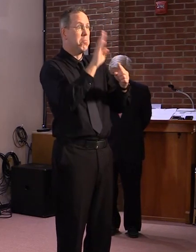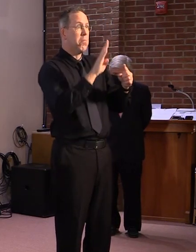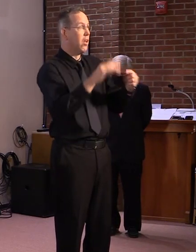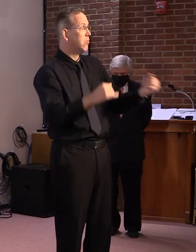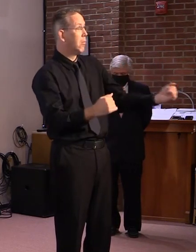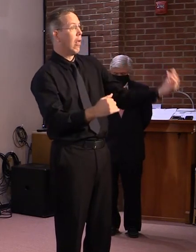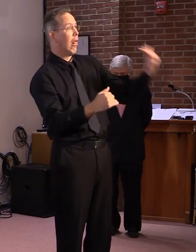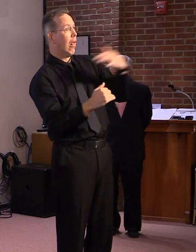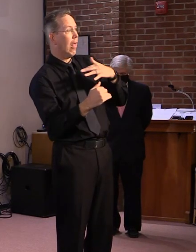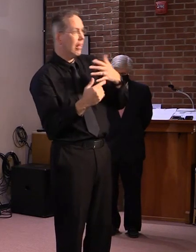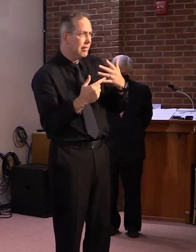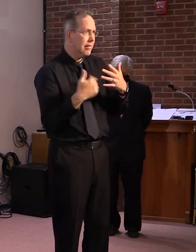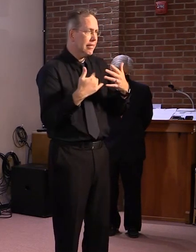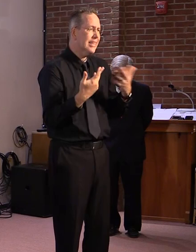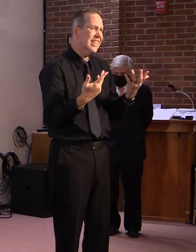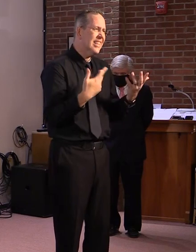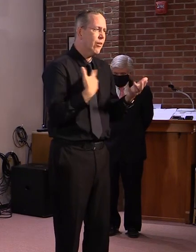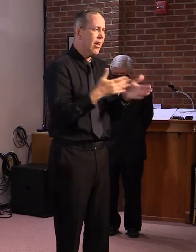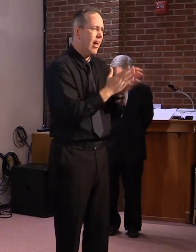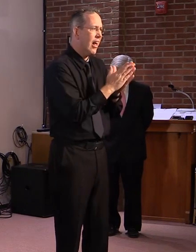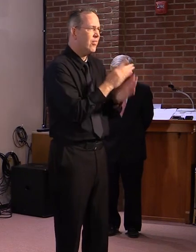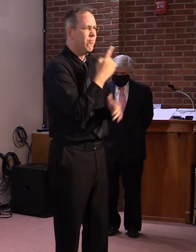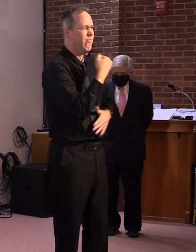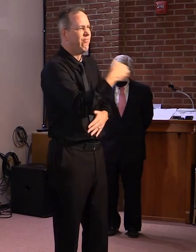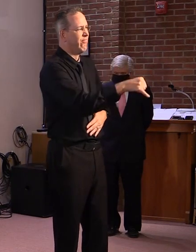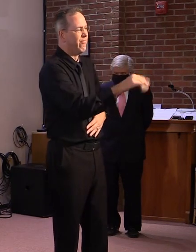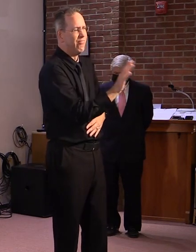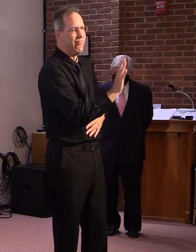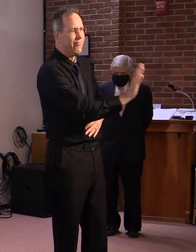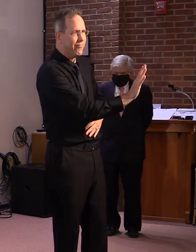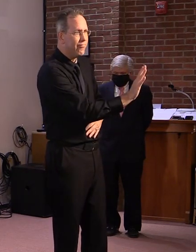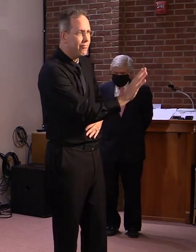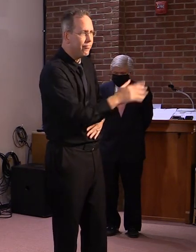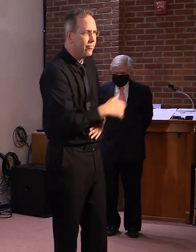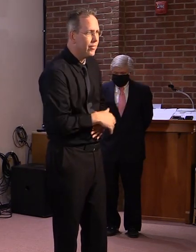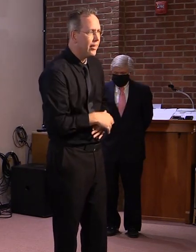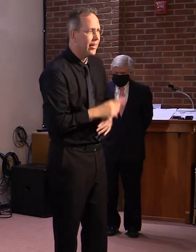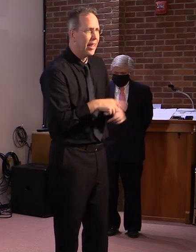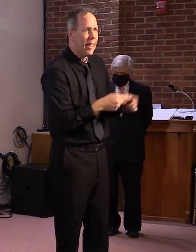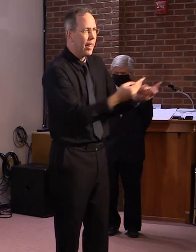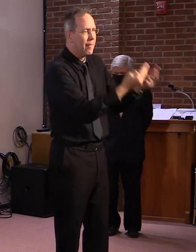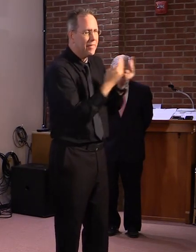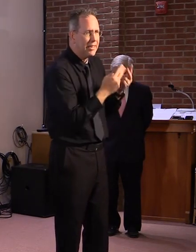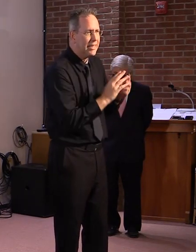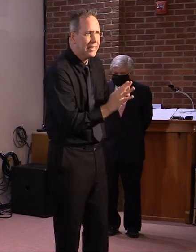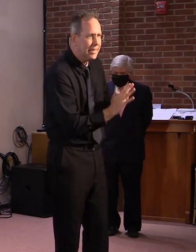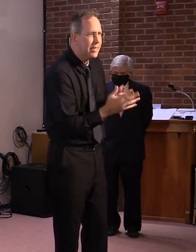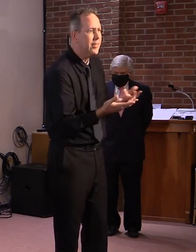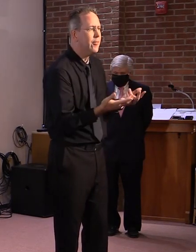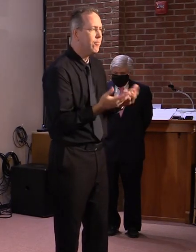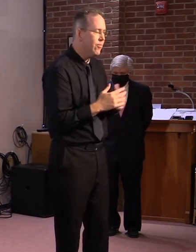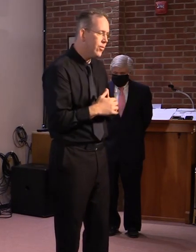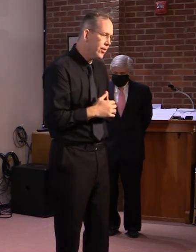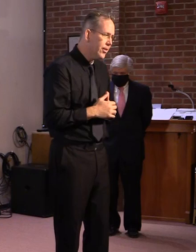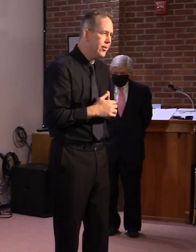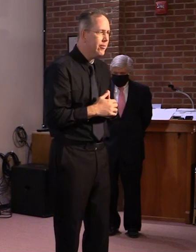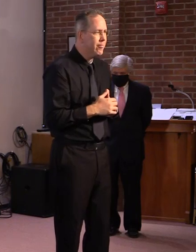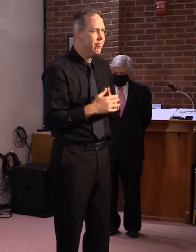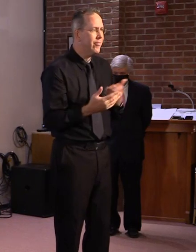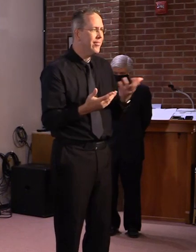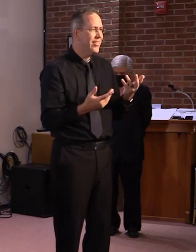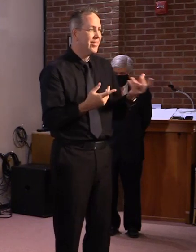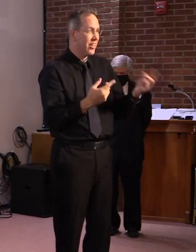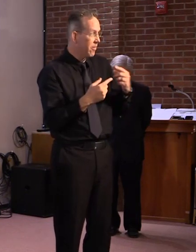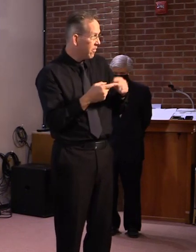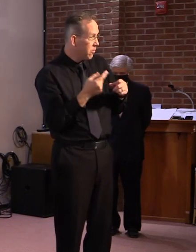entities to find out where they came from, and if they came from a county that is not on the list, that they may